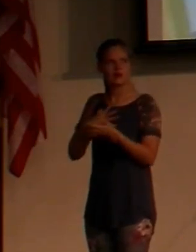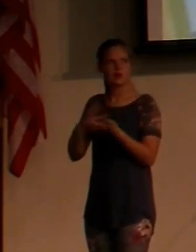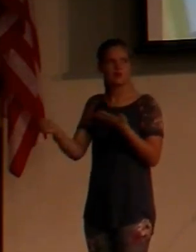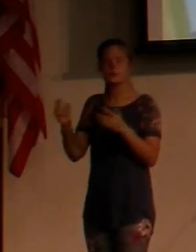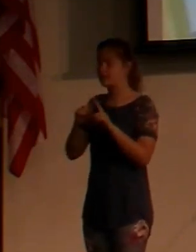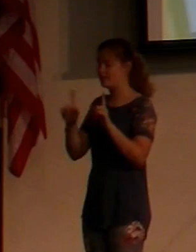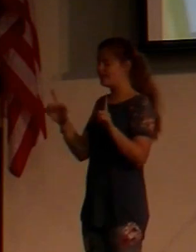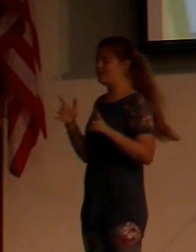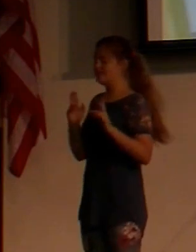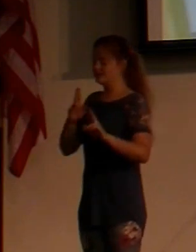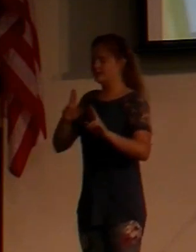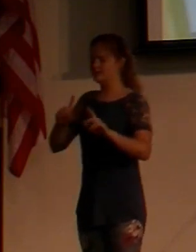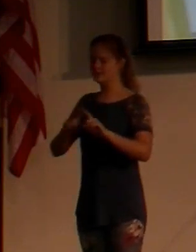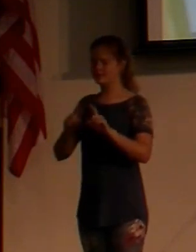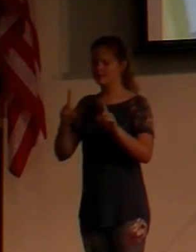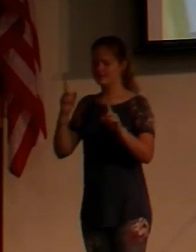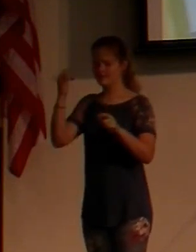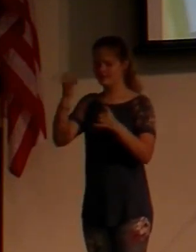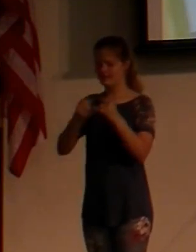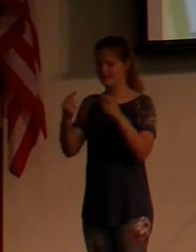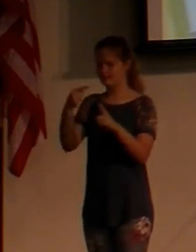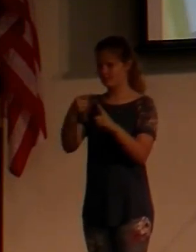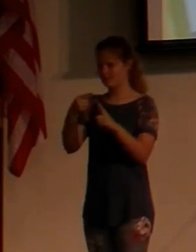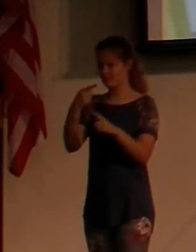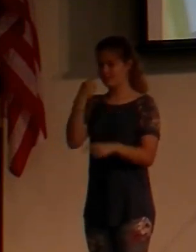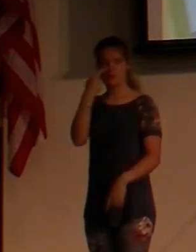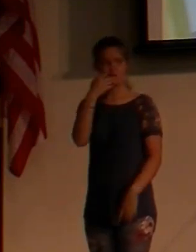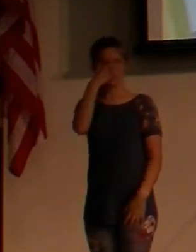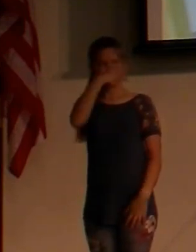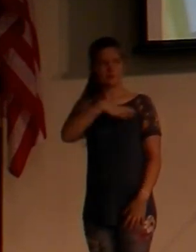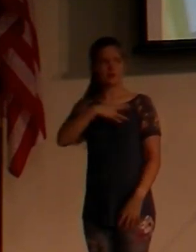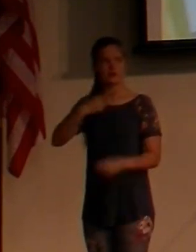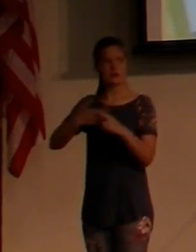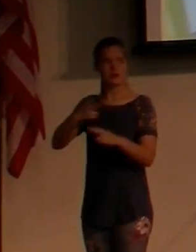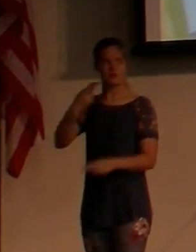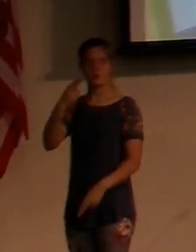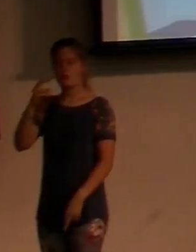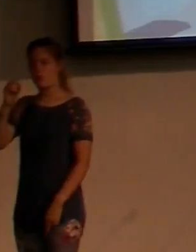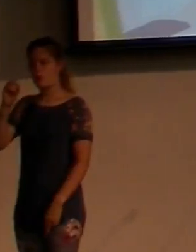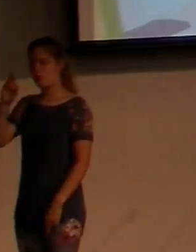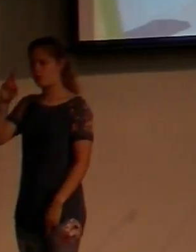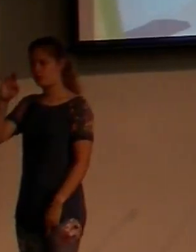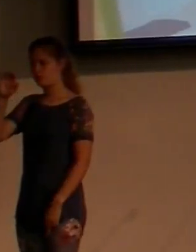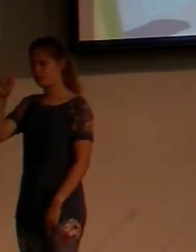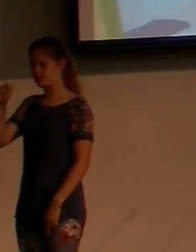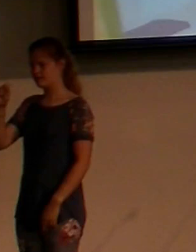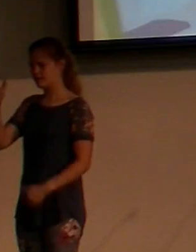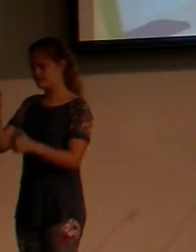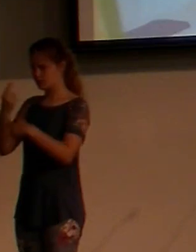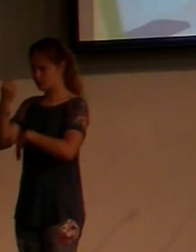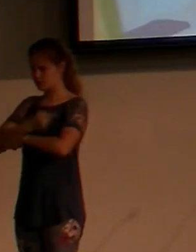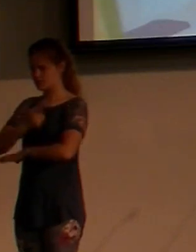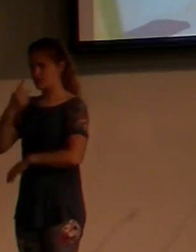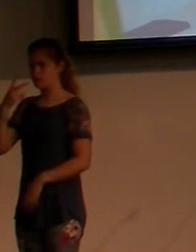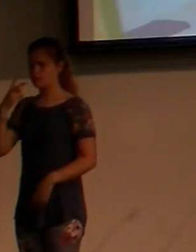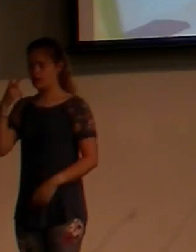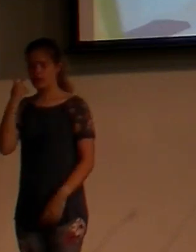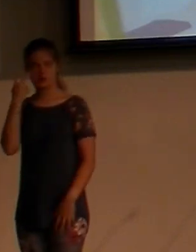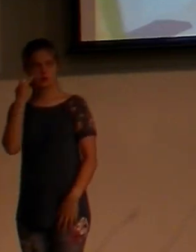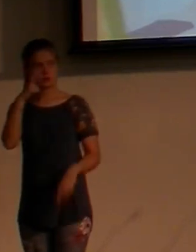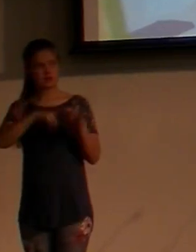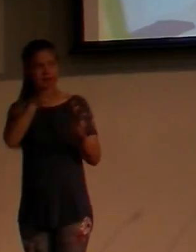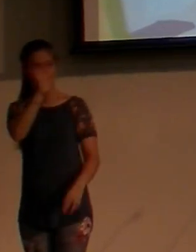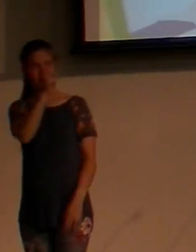point. This young man's name is Horace. First day we were there, I saw him at the door sitting just like that, the door to the church